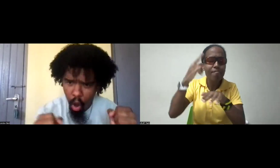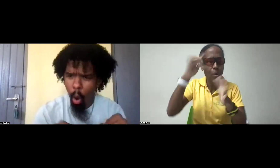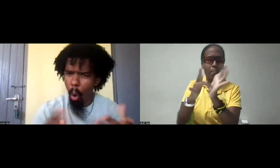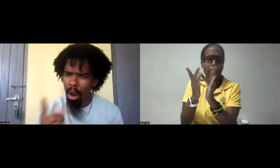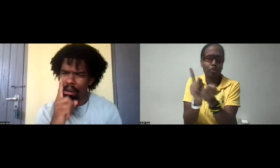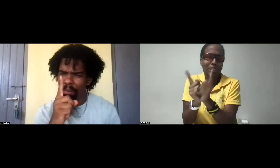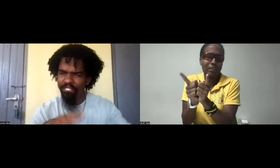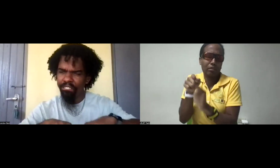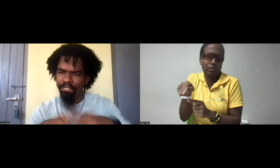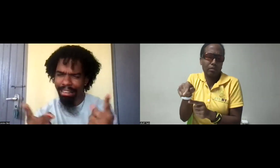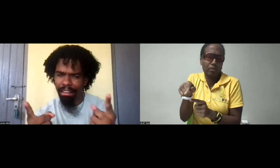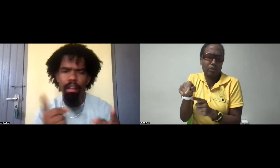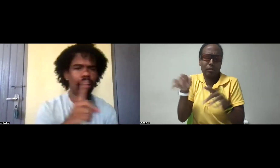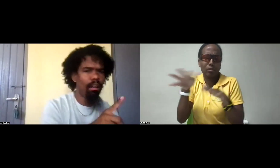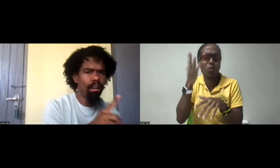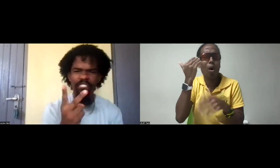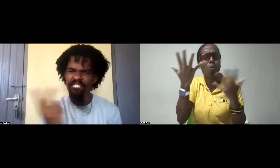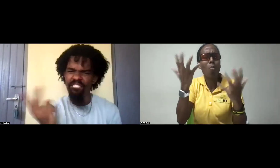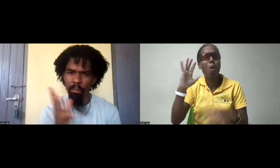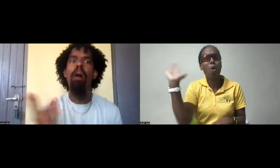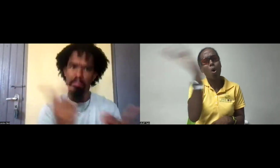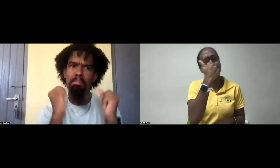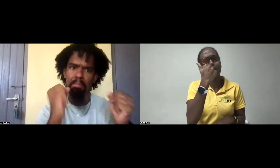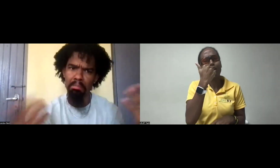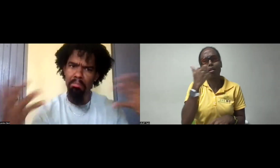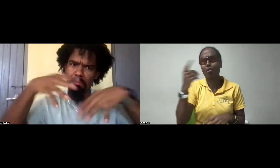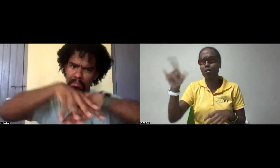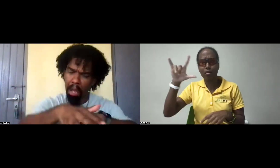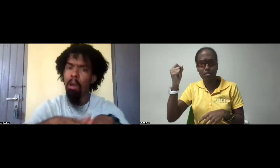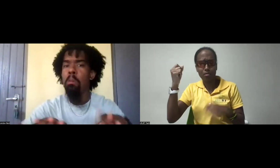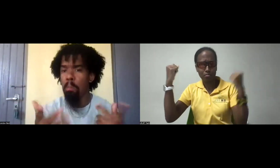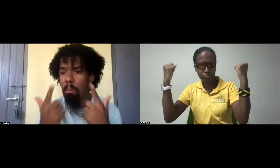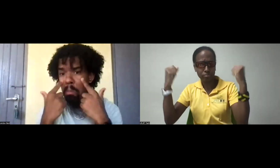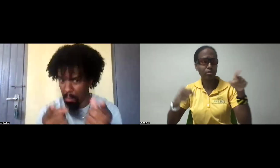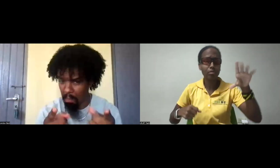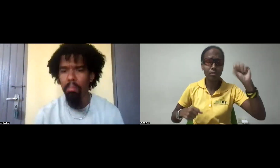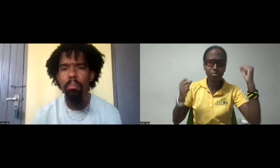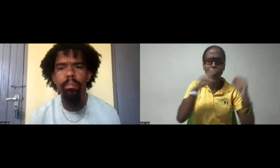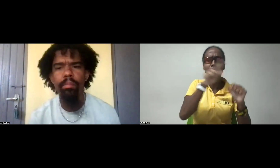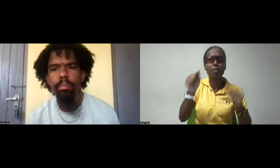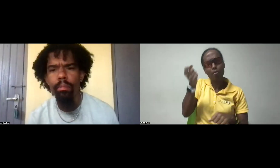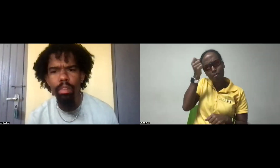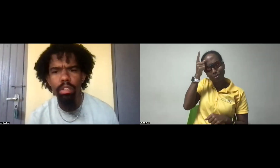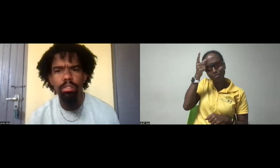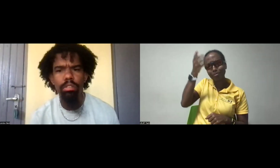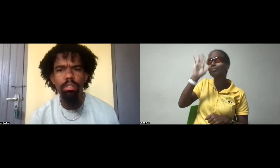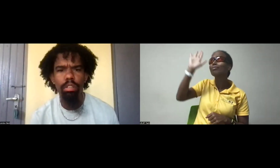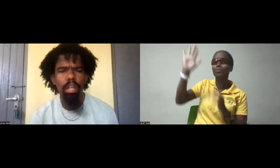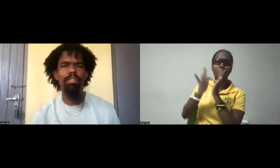Sign. Can they merge a little for the translation of the Bible? That's one of the things we'll be